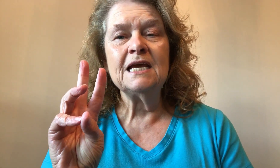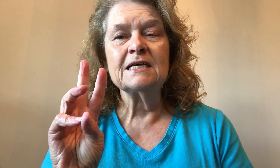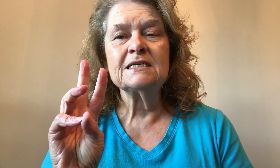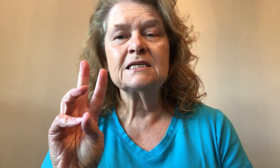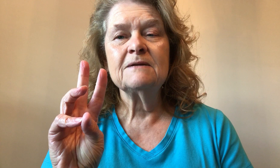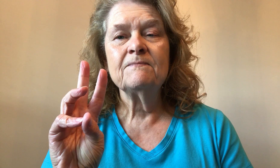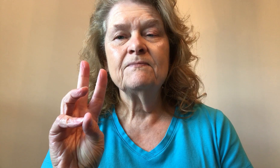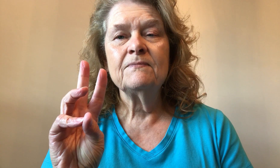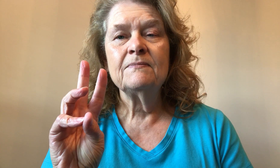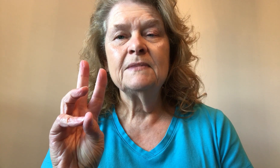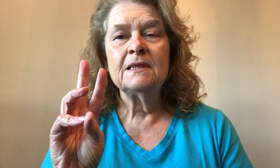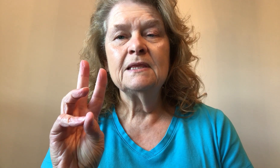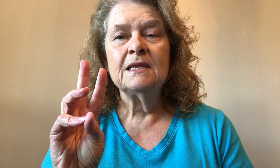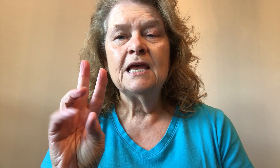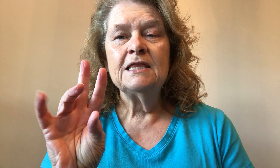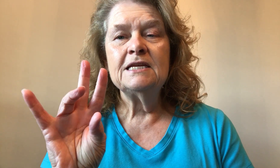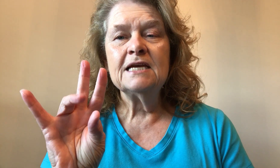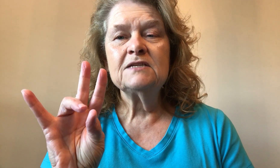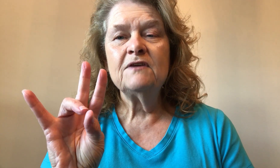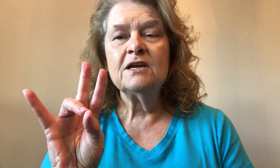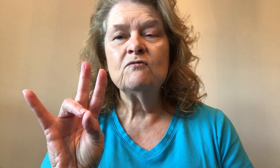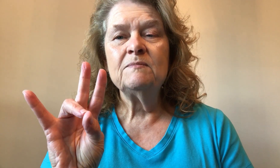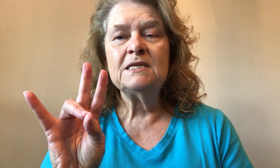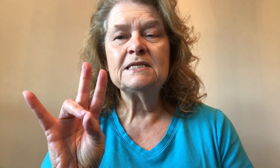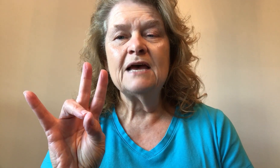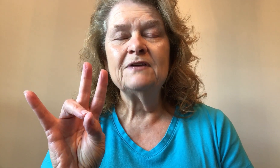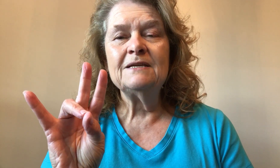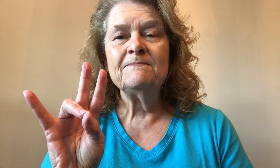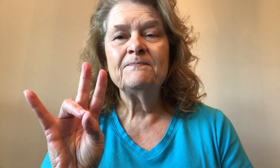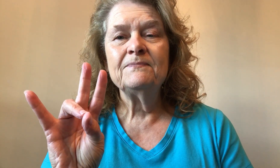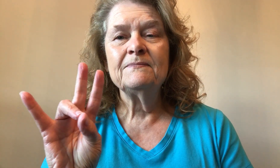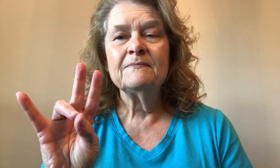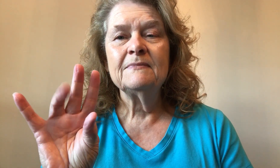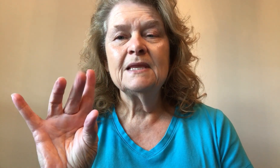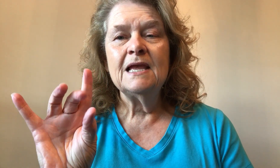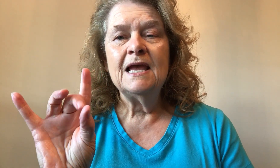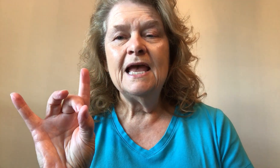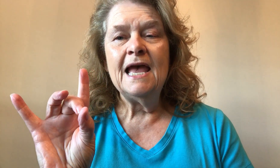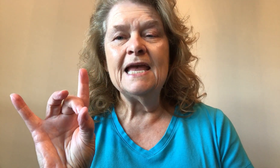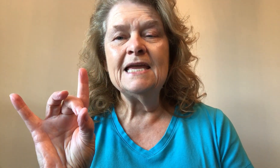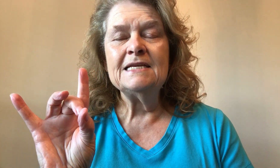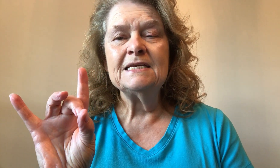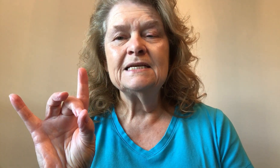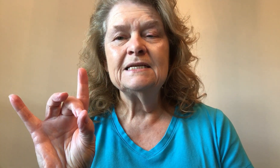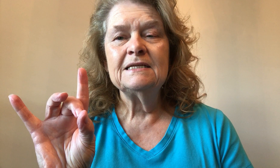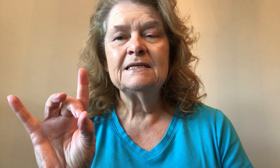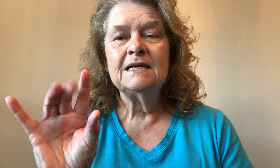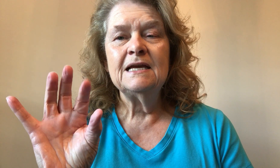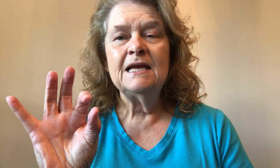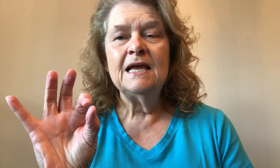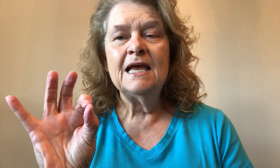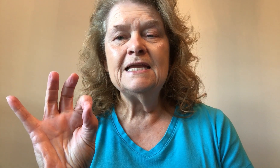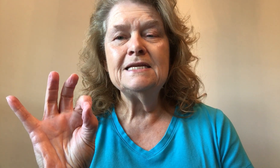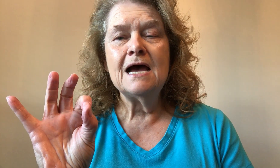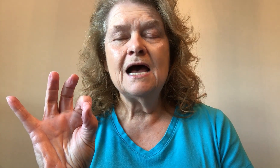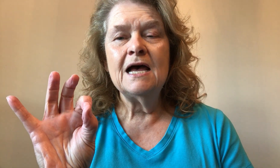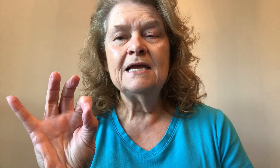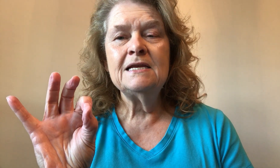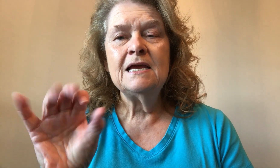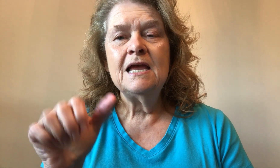6. The next finger would be 7, 8, and 9,